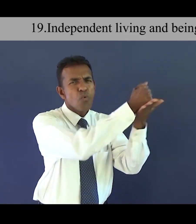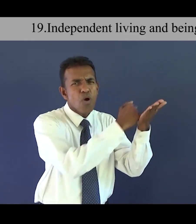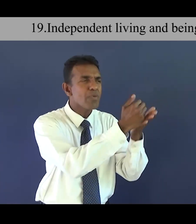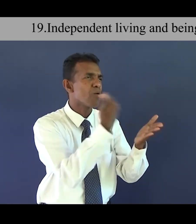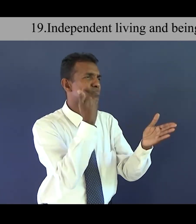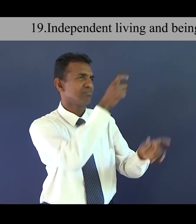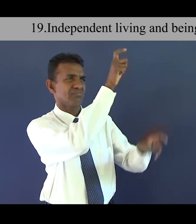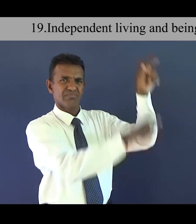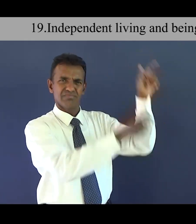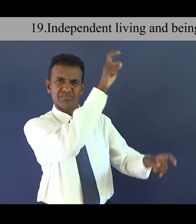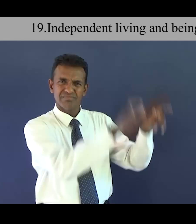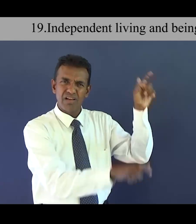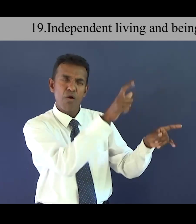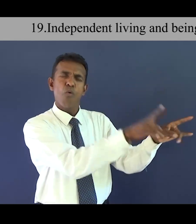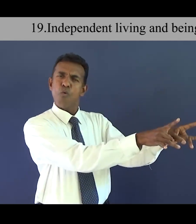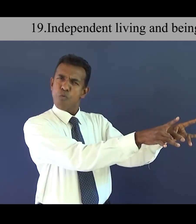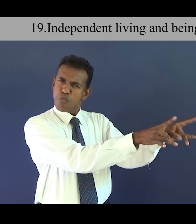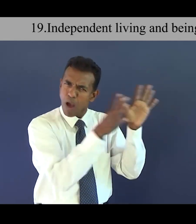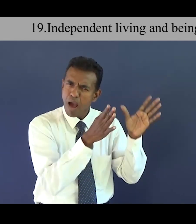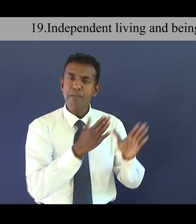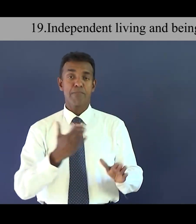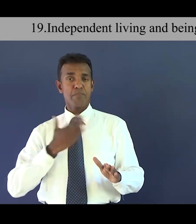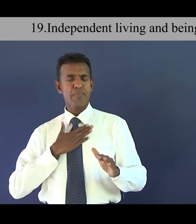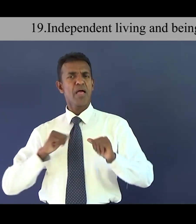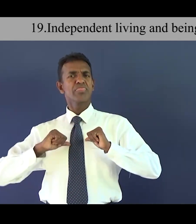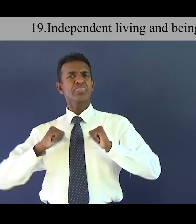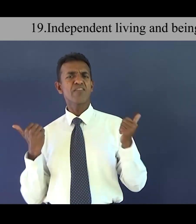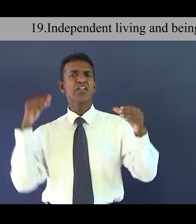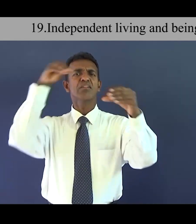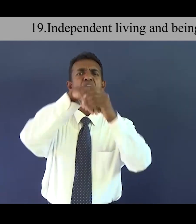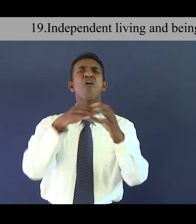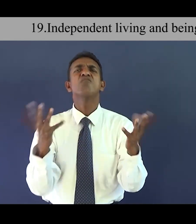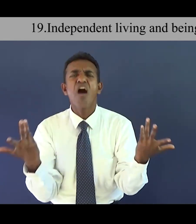particular place like a hostel if they don't want to.